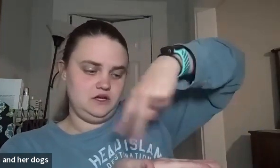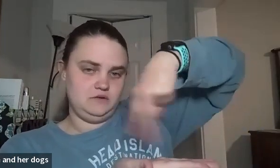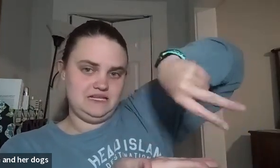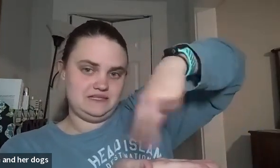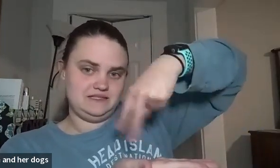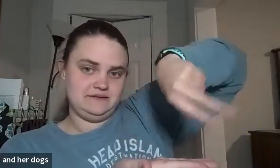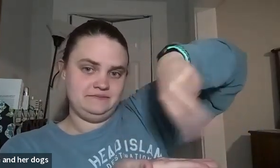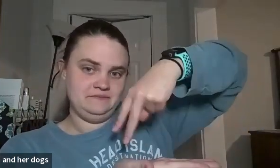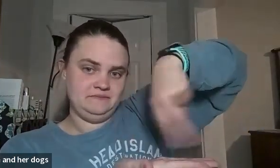go dance.